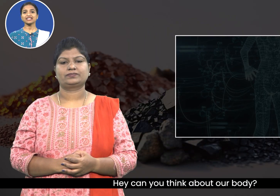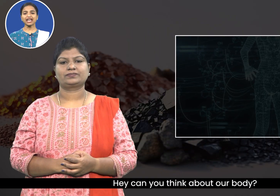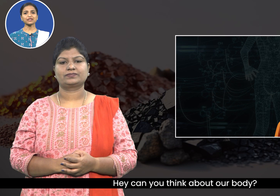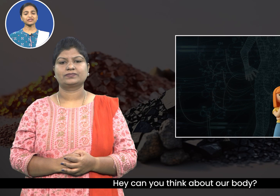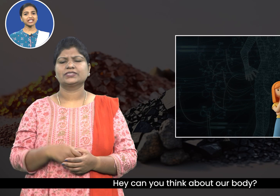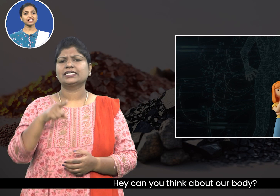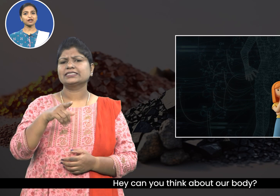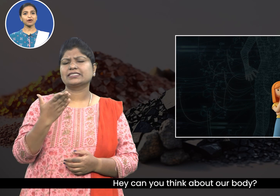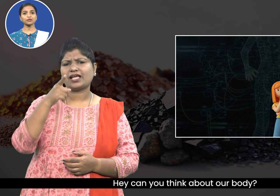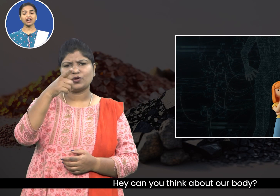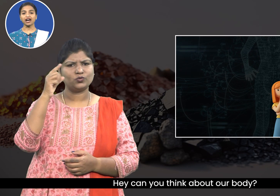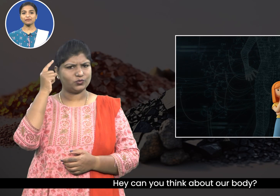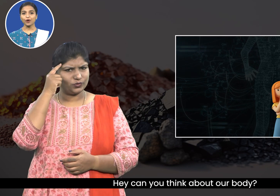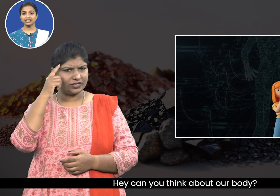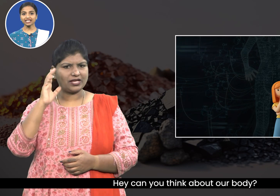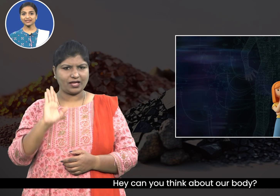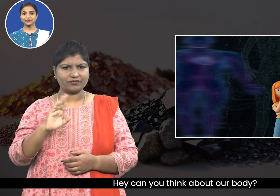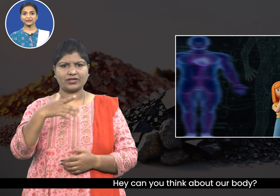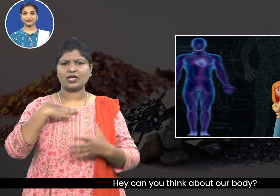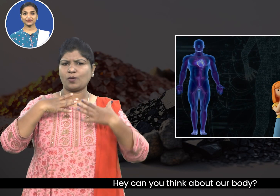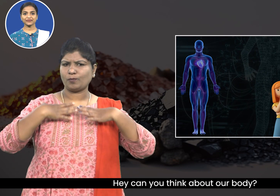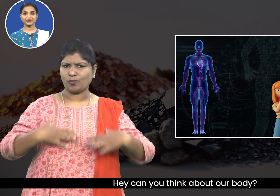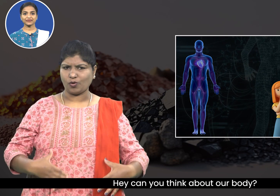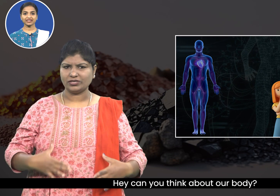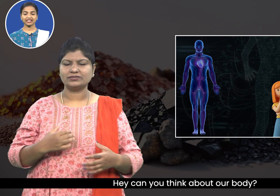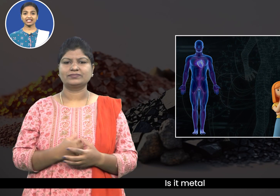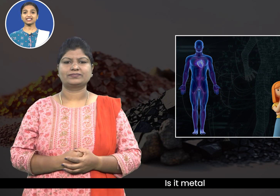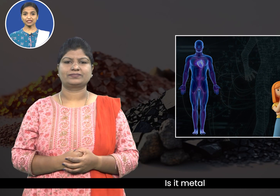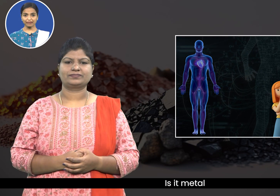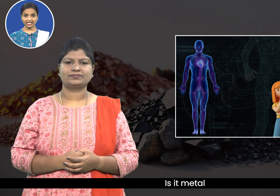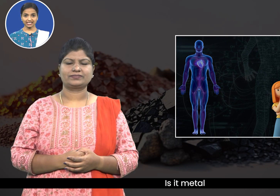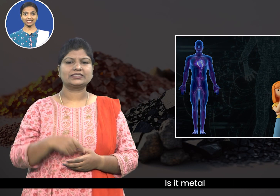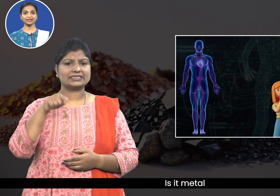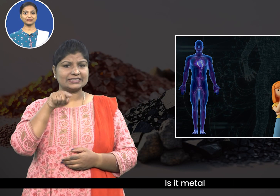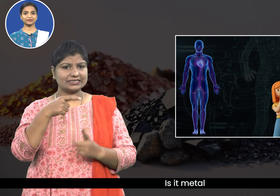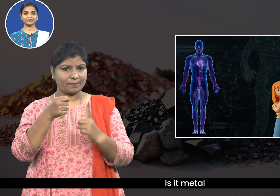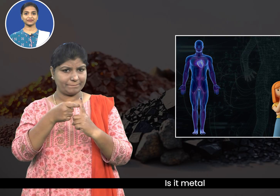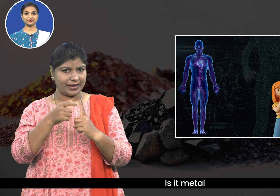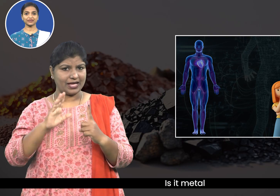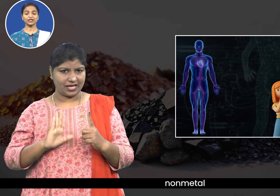Hey, can you think about our body? Is it metal,